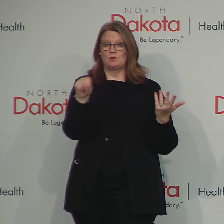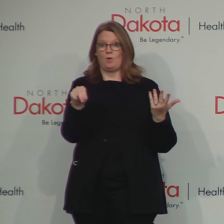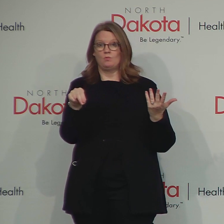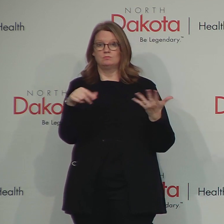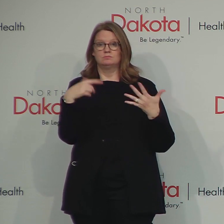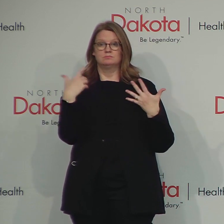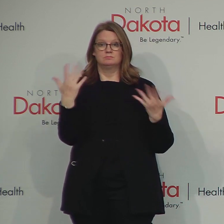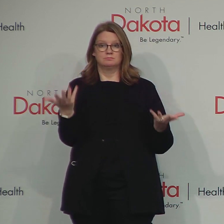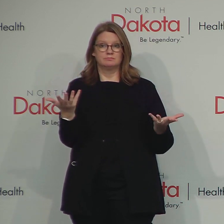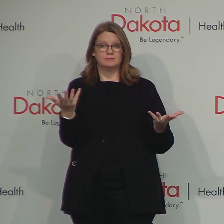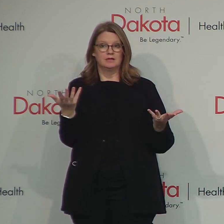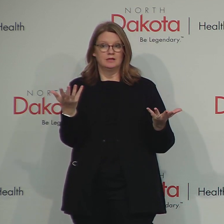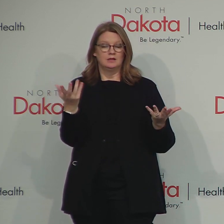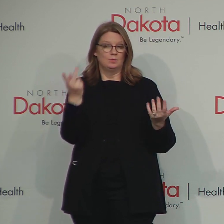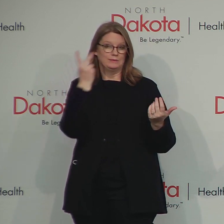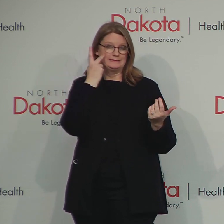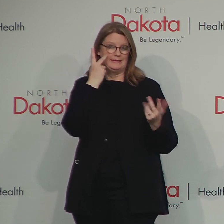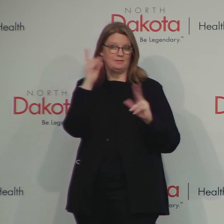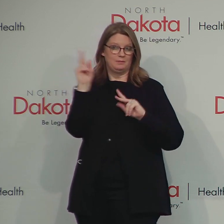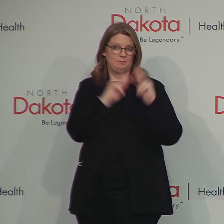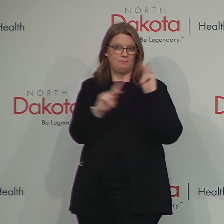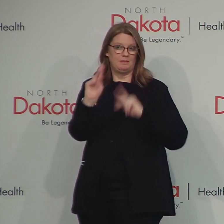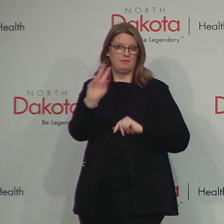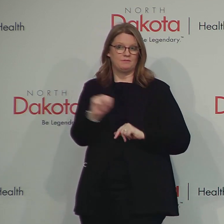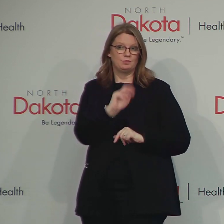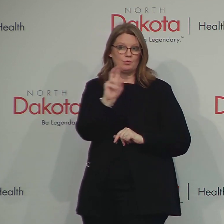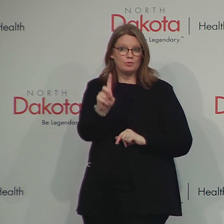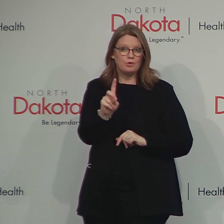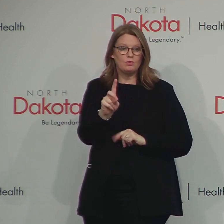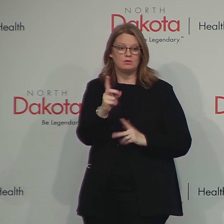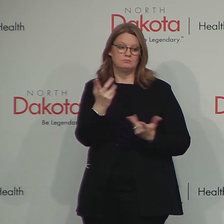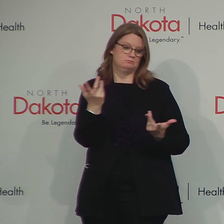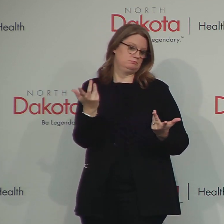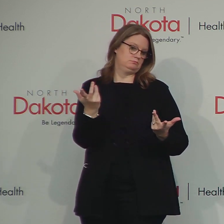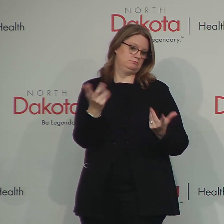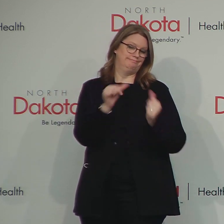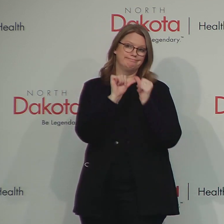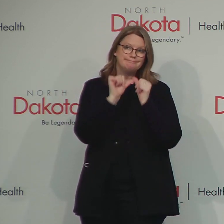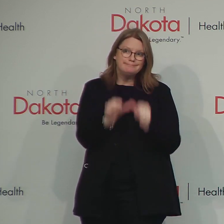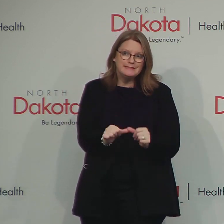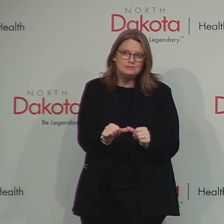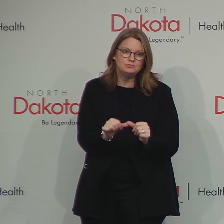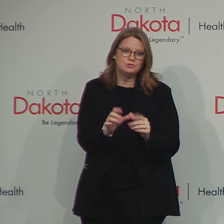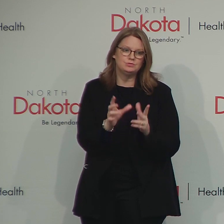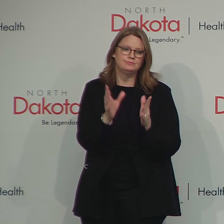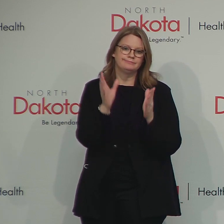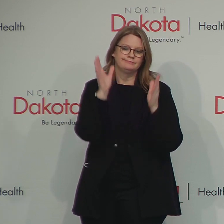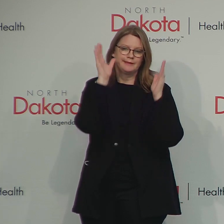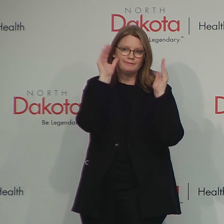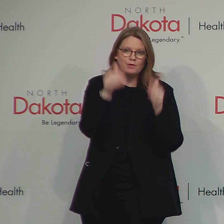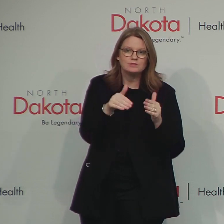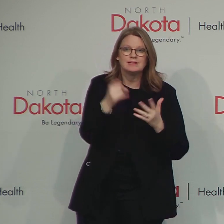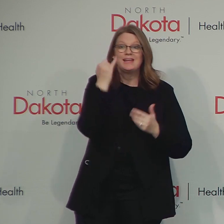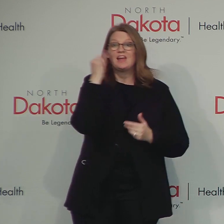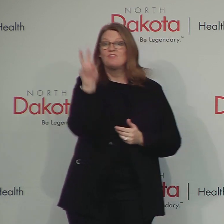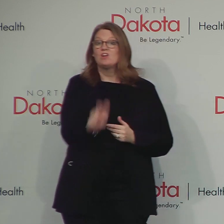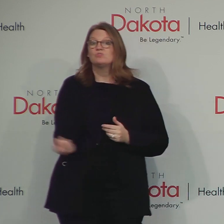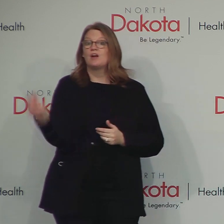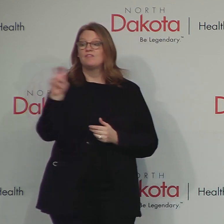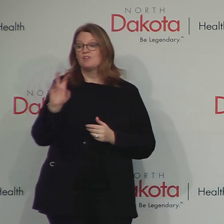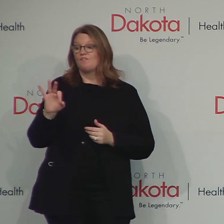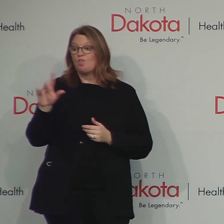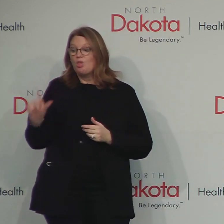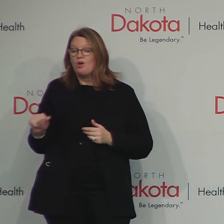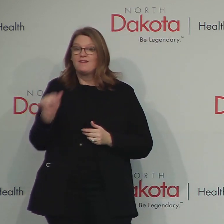whether the citizens of North Dakota remain vigilant. If they're traveling to Florida, Arizona, and